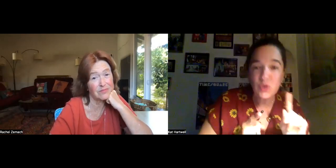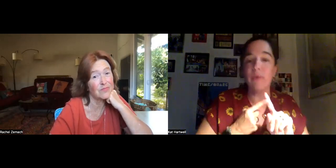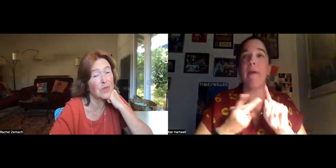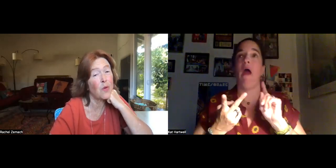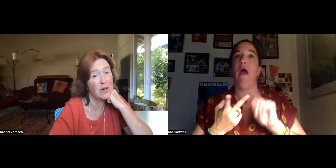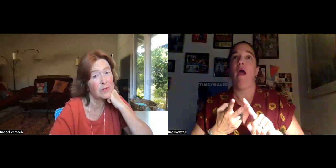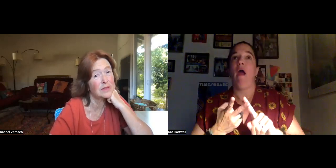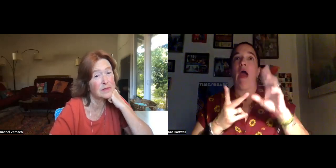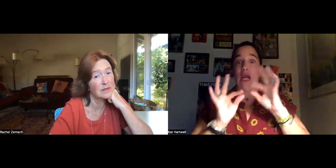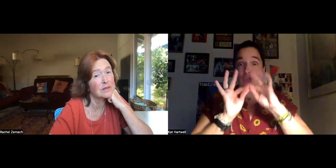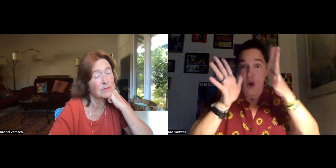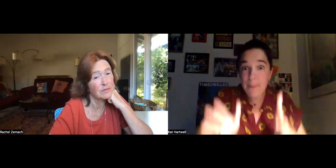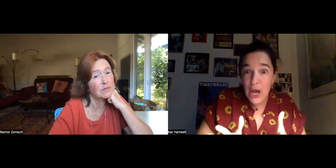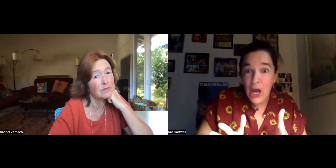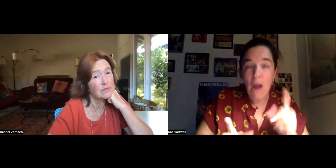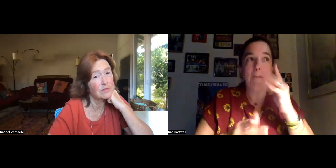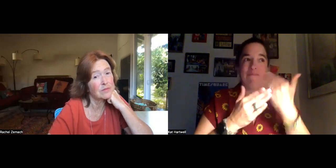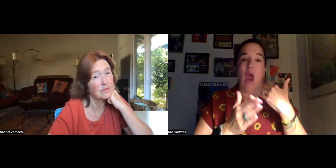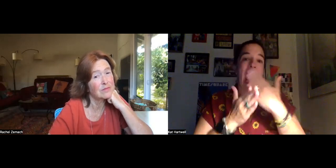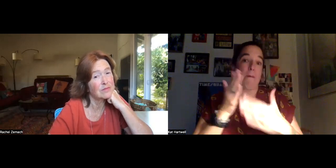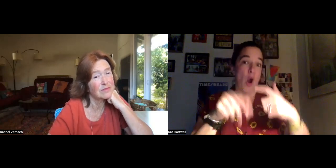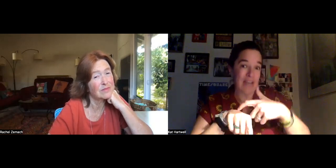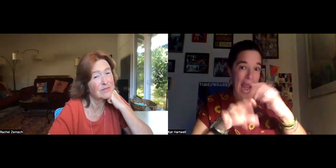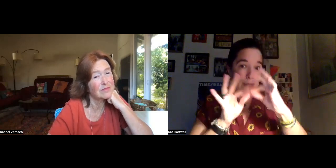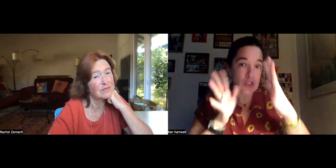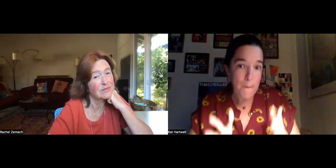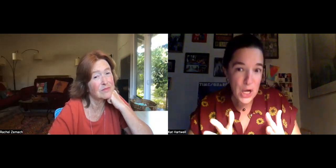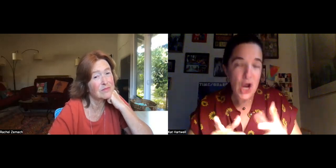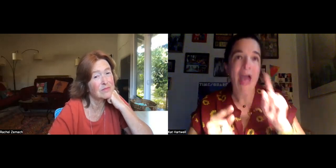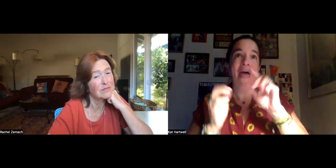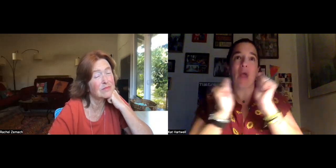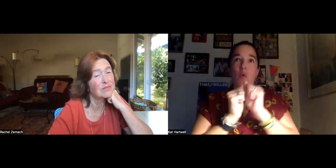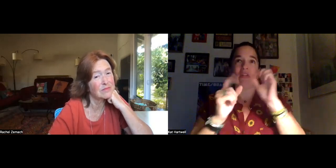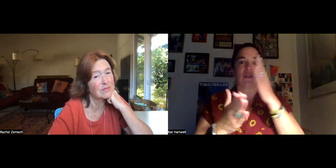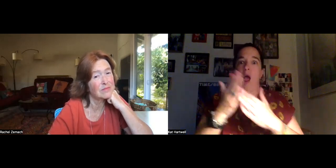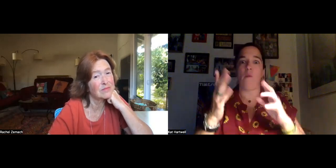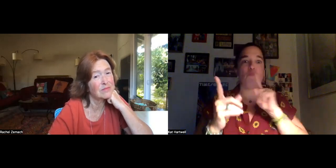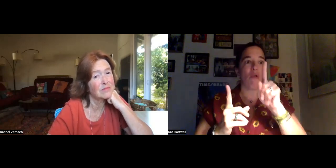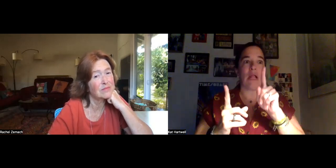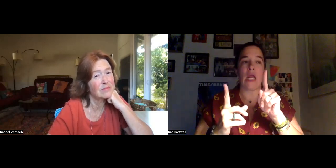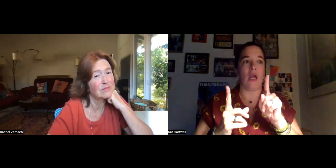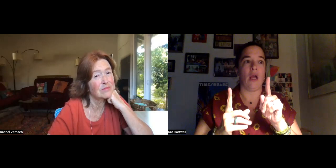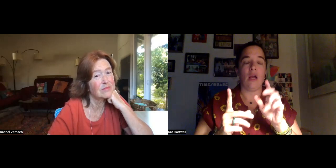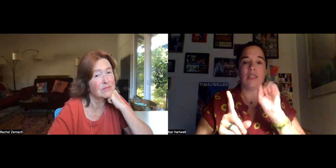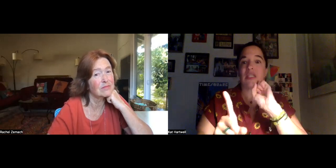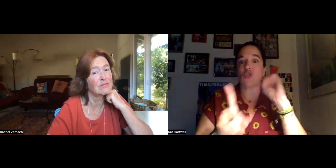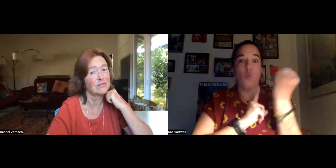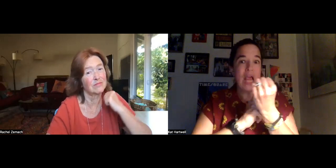room, interpreter, before I had a part-time interpreter. That was really